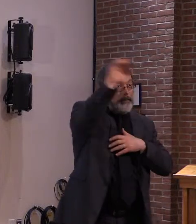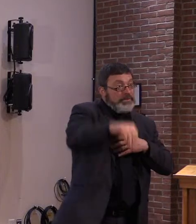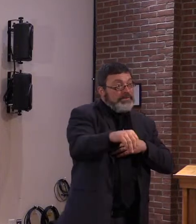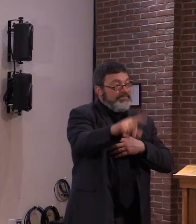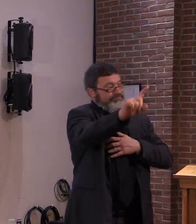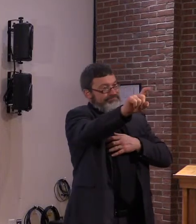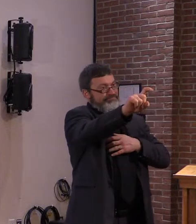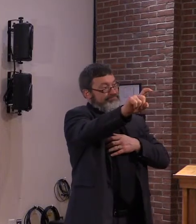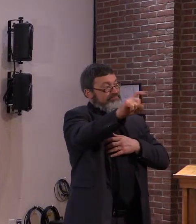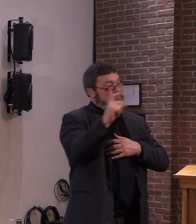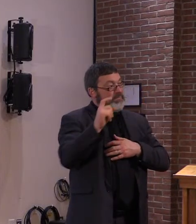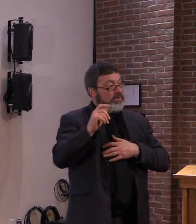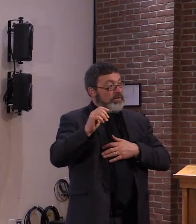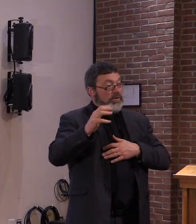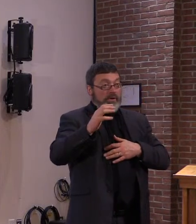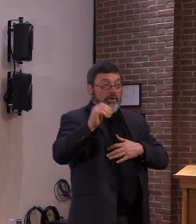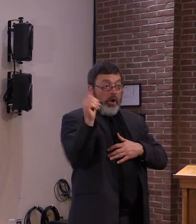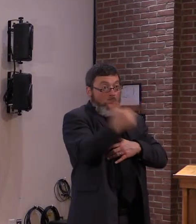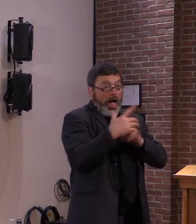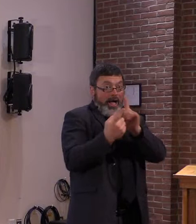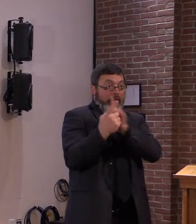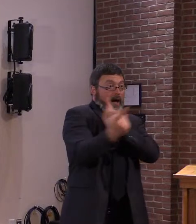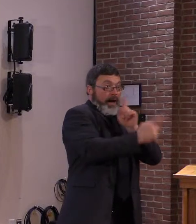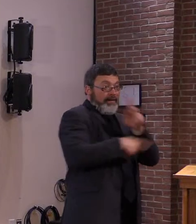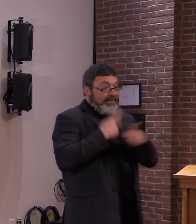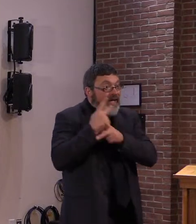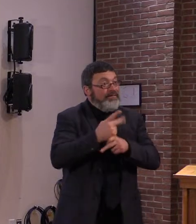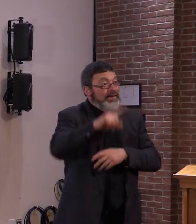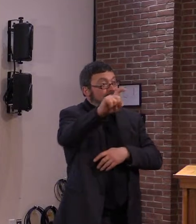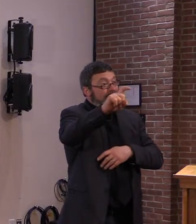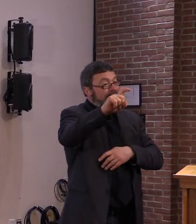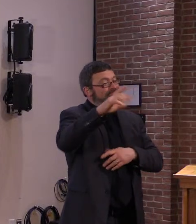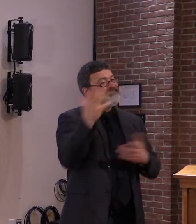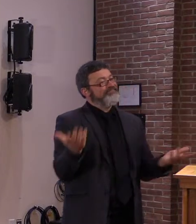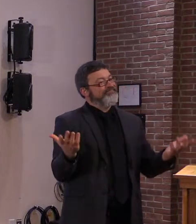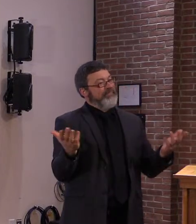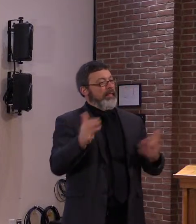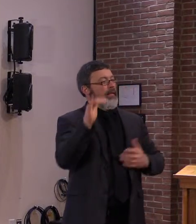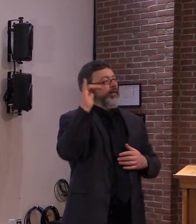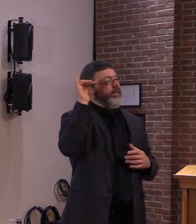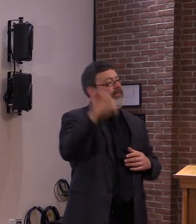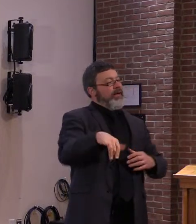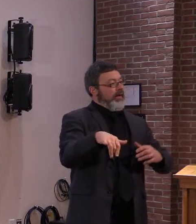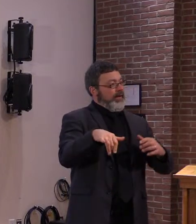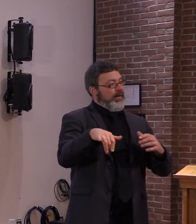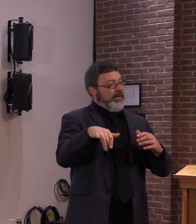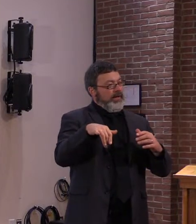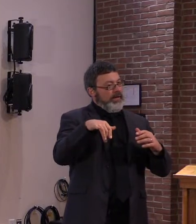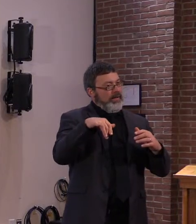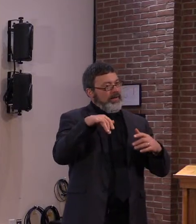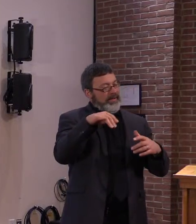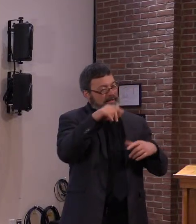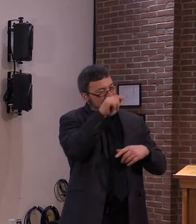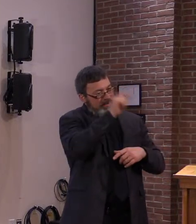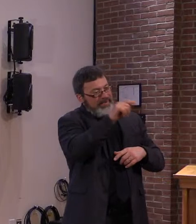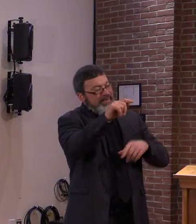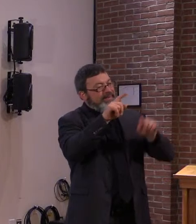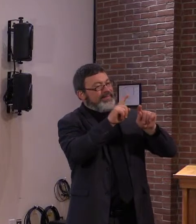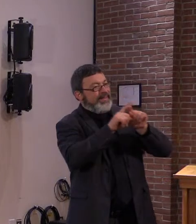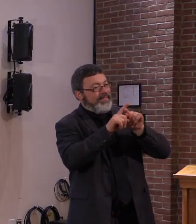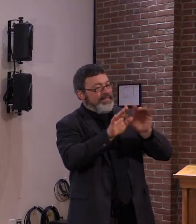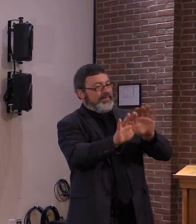But you don't have any concerns at this point about a potential outbreak in a district based on the results of that first round of